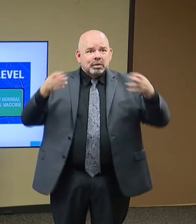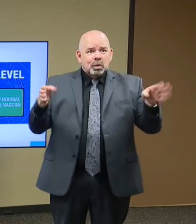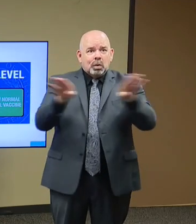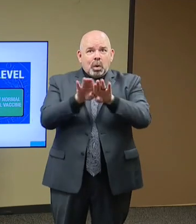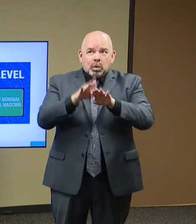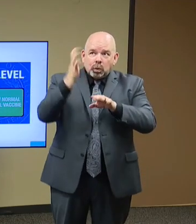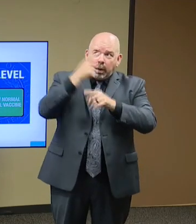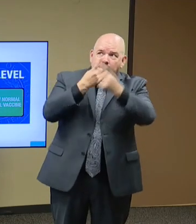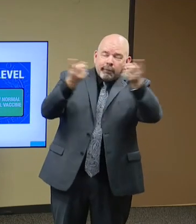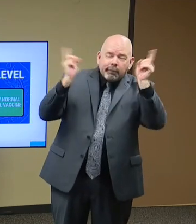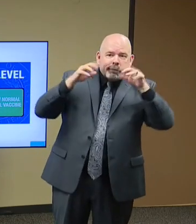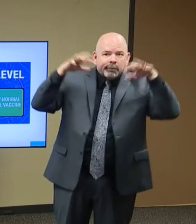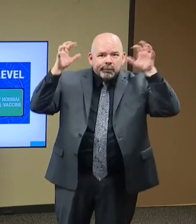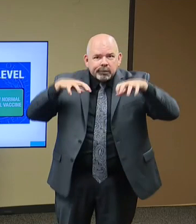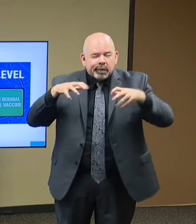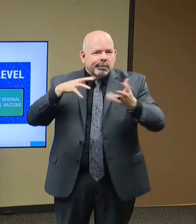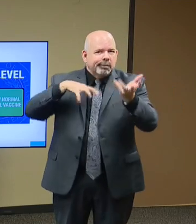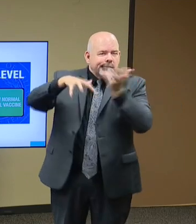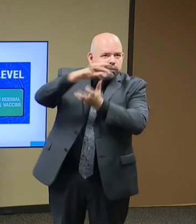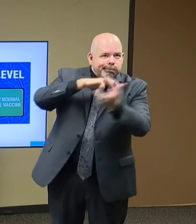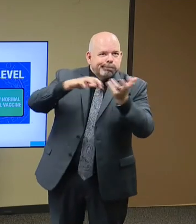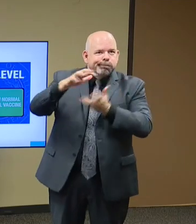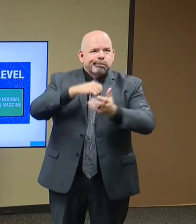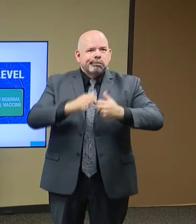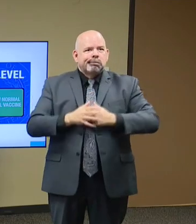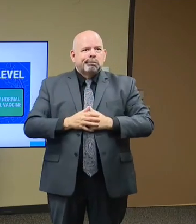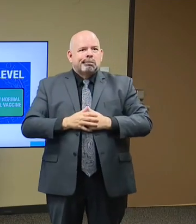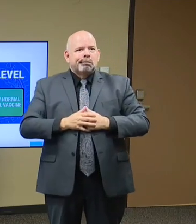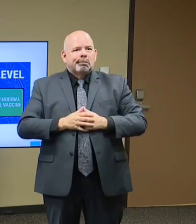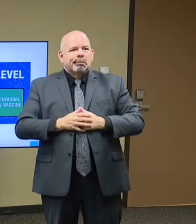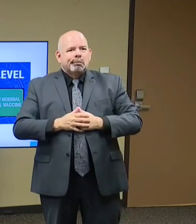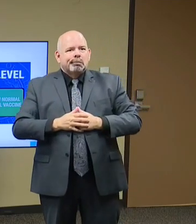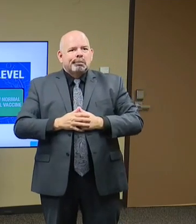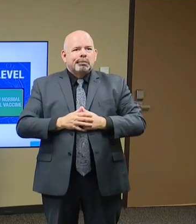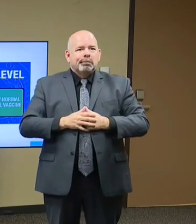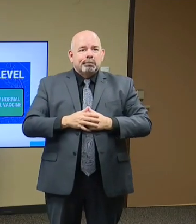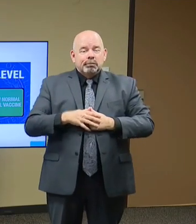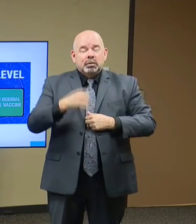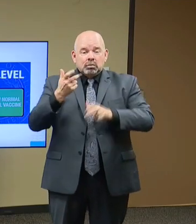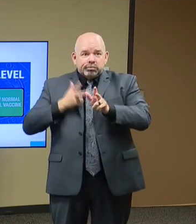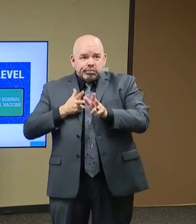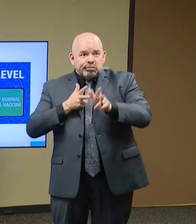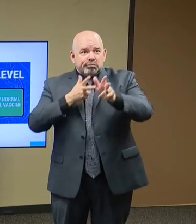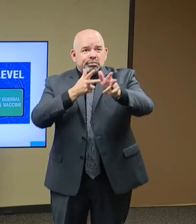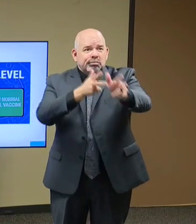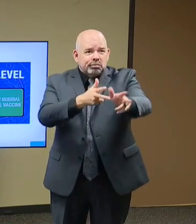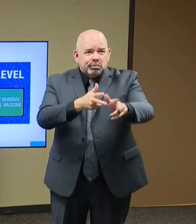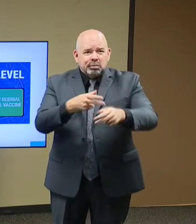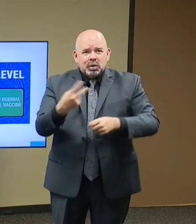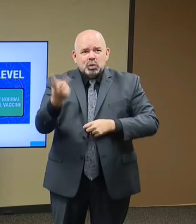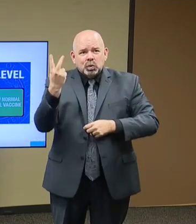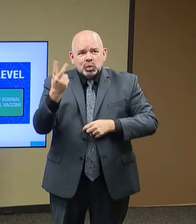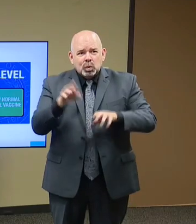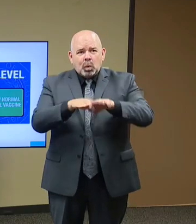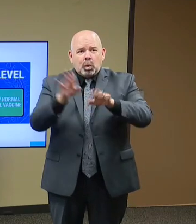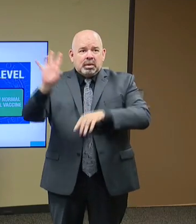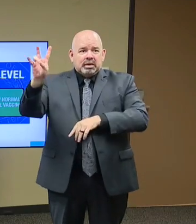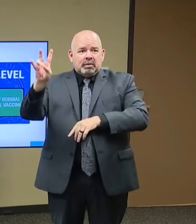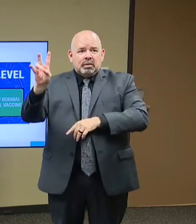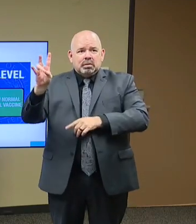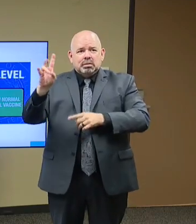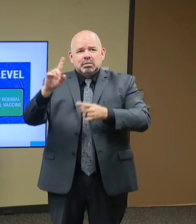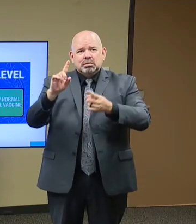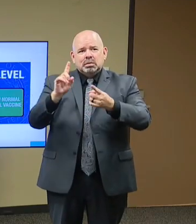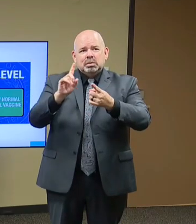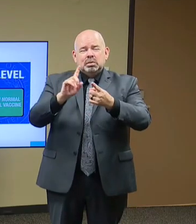2 drive-through sites and 3 walk-up sites across the county, and those are normally open 7:30 a.m. to 4 p.m., and we encourage you